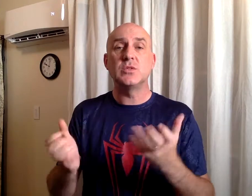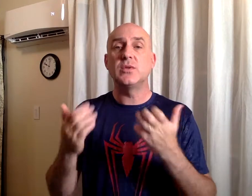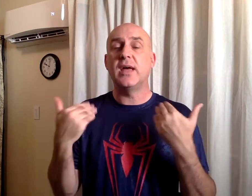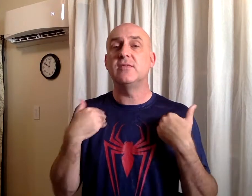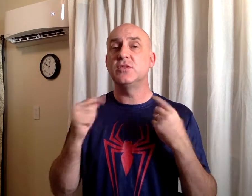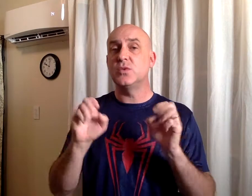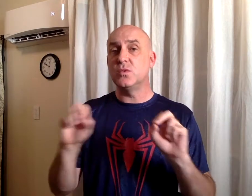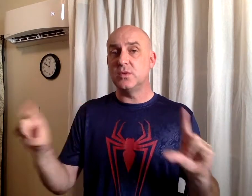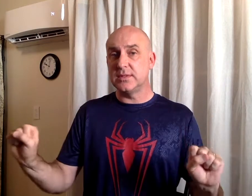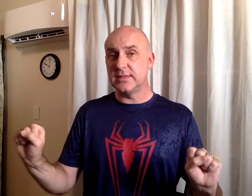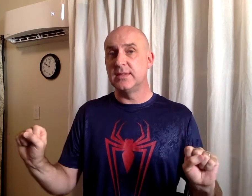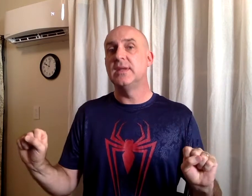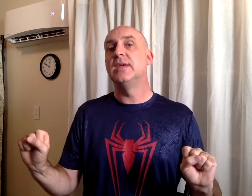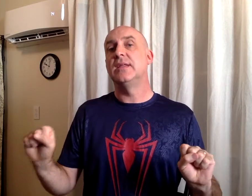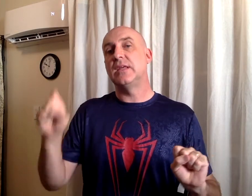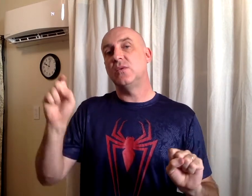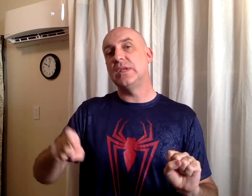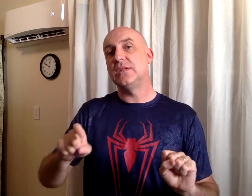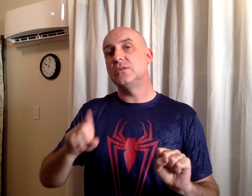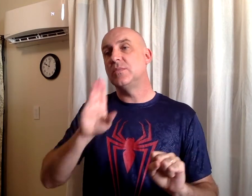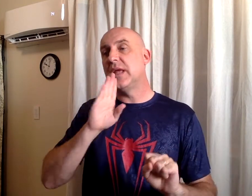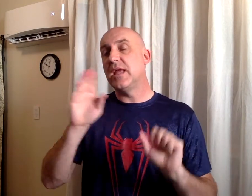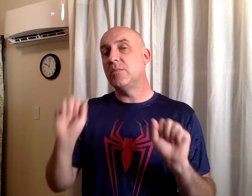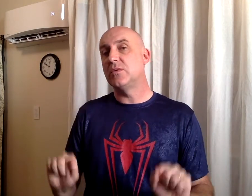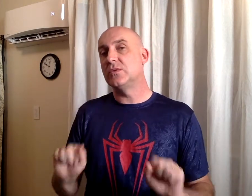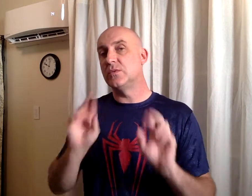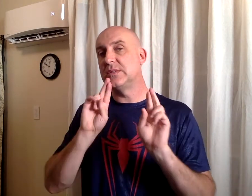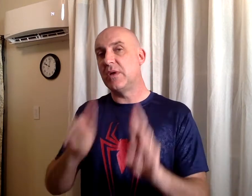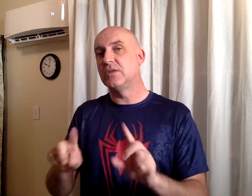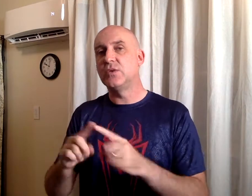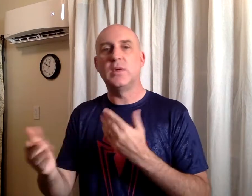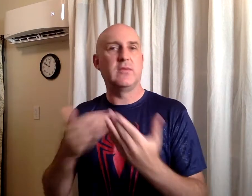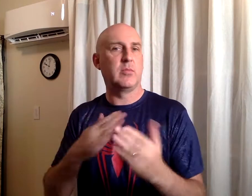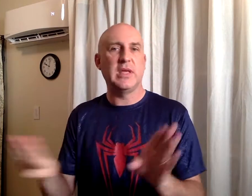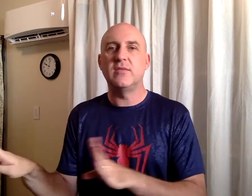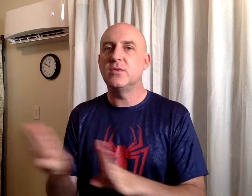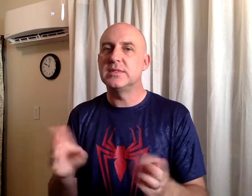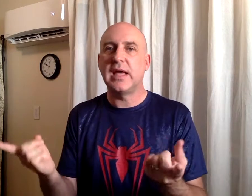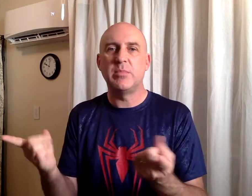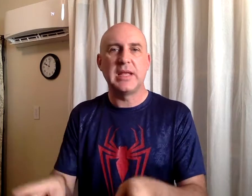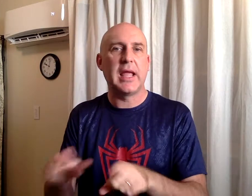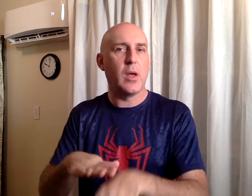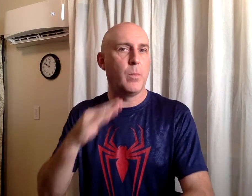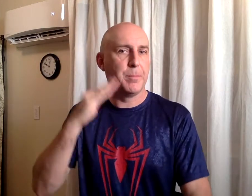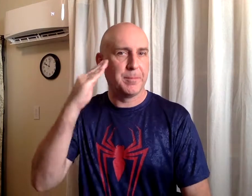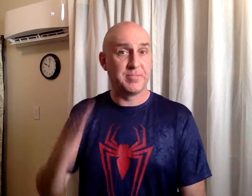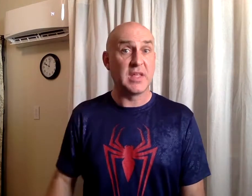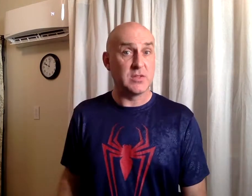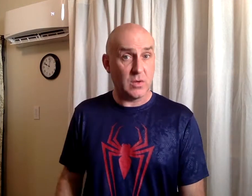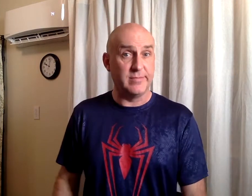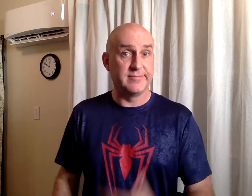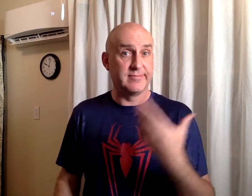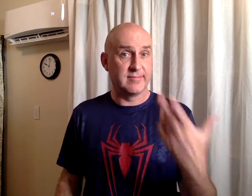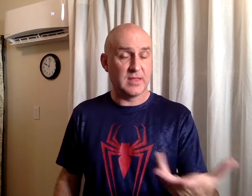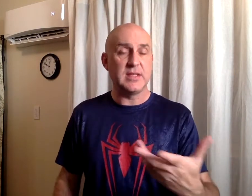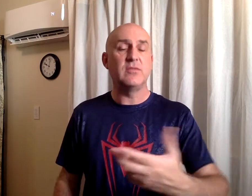you to have the tools that you need to be able to respond to whatever behavior is happening at home. So, sign for